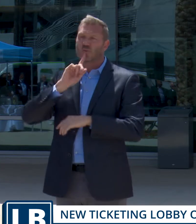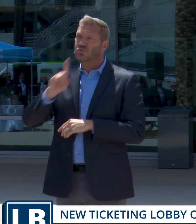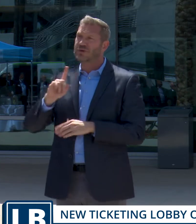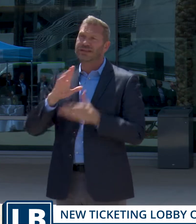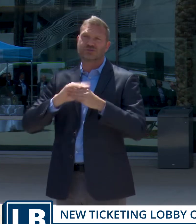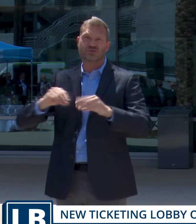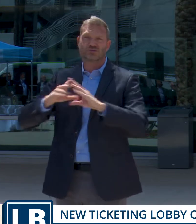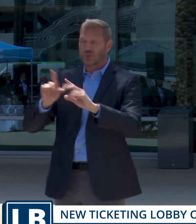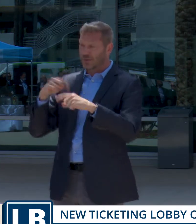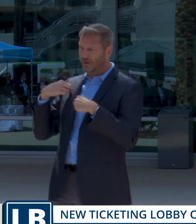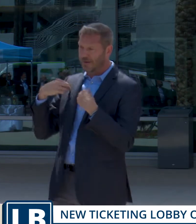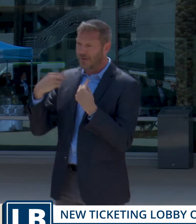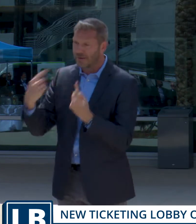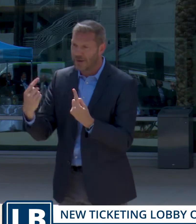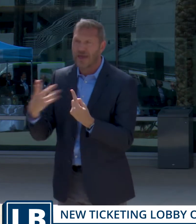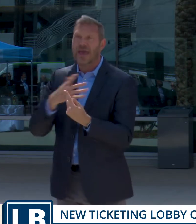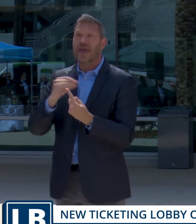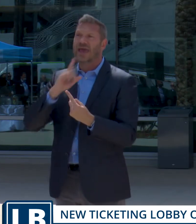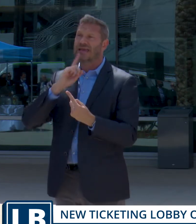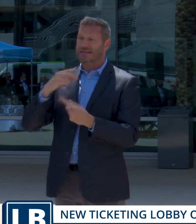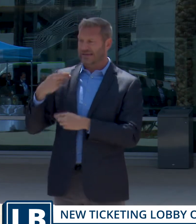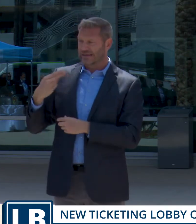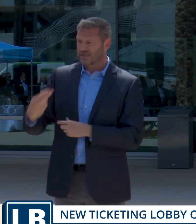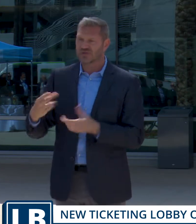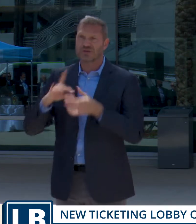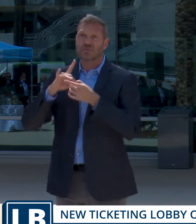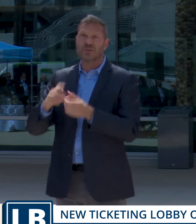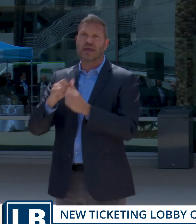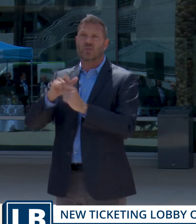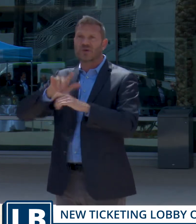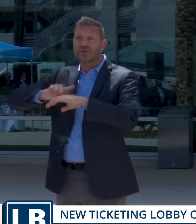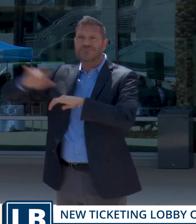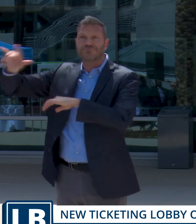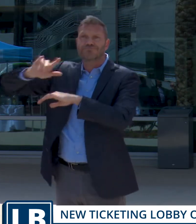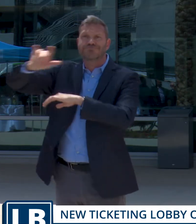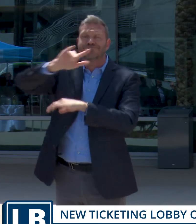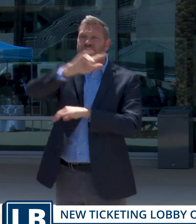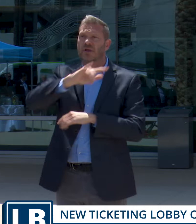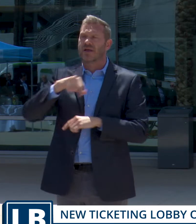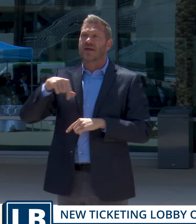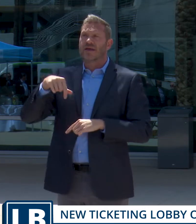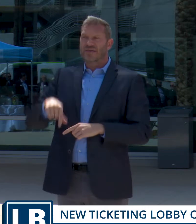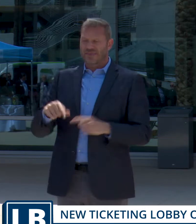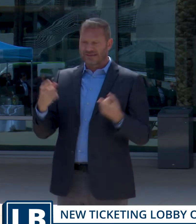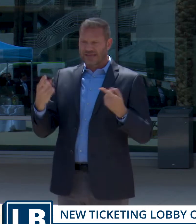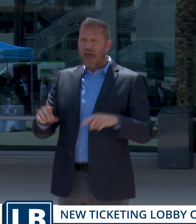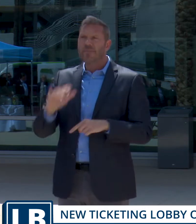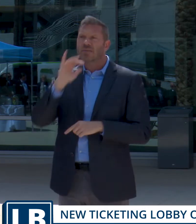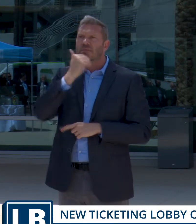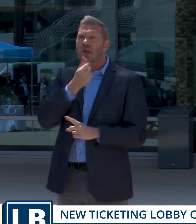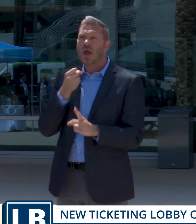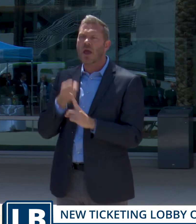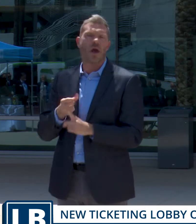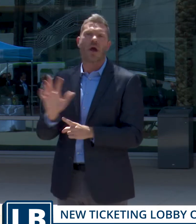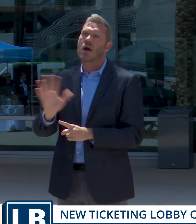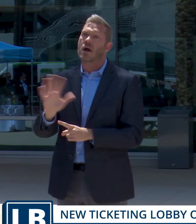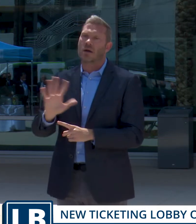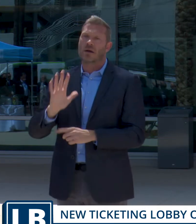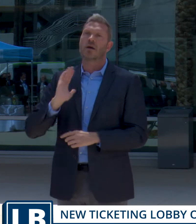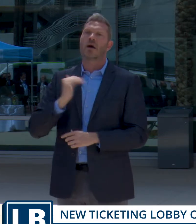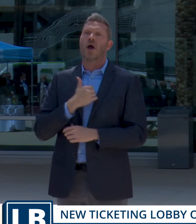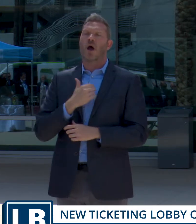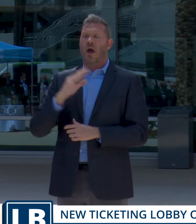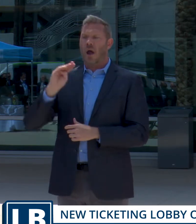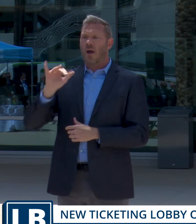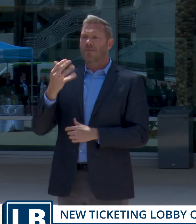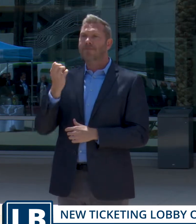such a legacy of air travel. And this didn't happen by accident. I really want to thank the commitment of our mayor, of our 2